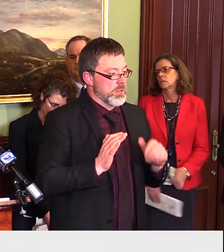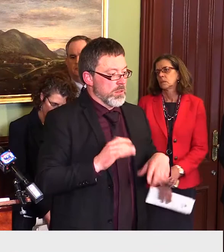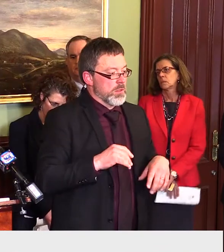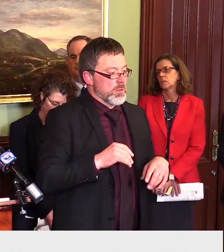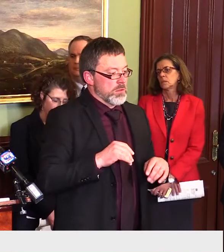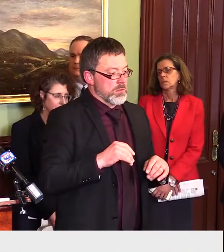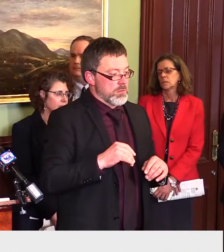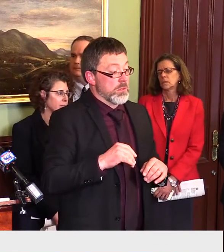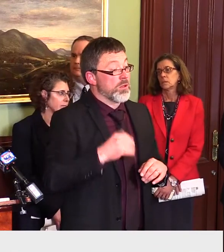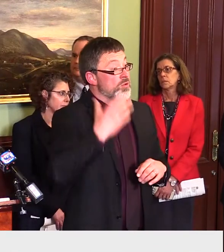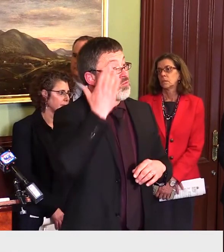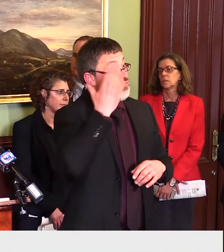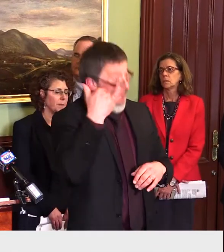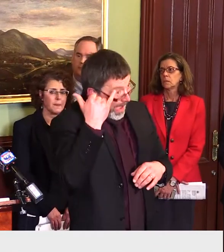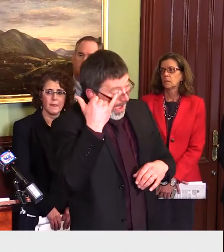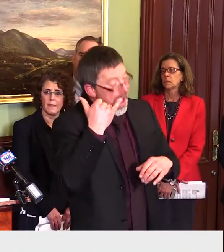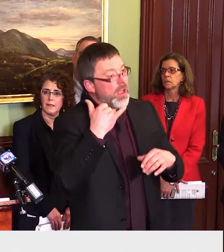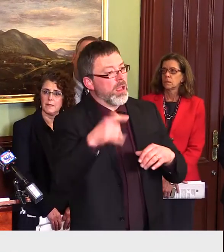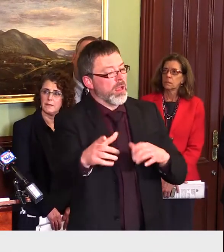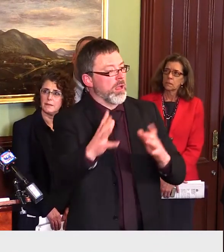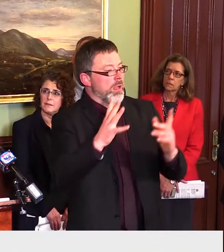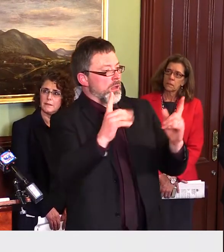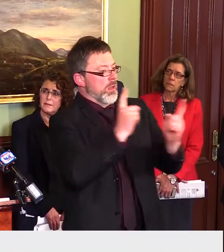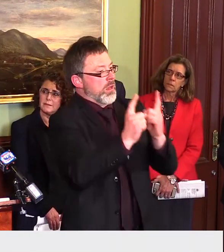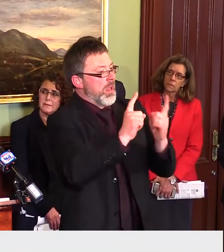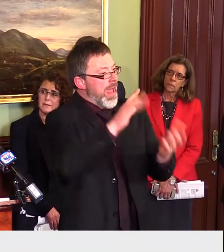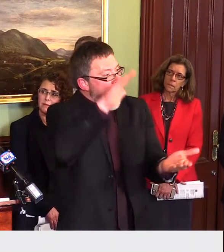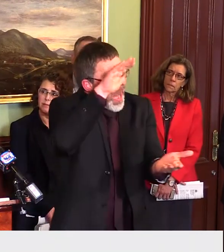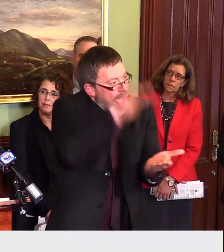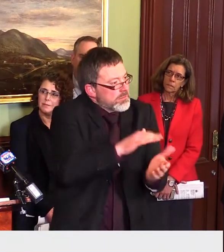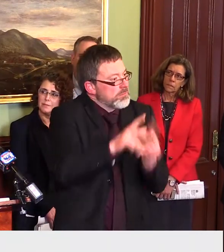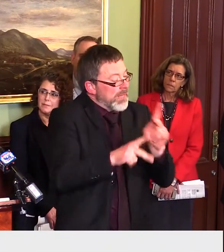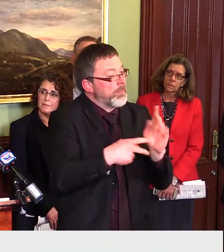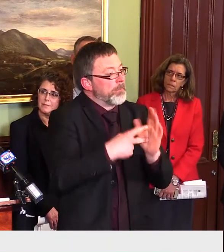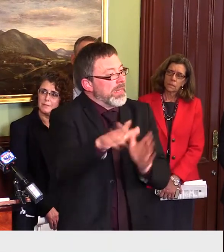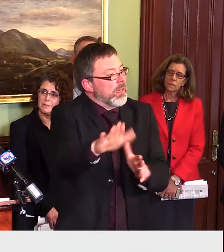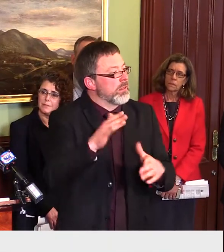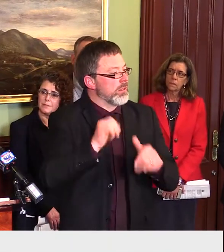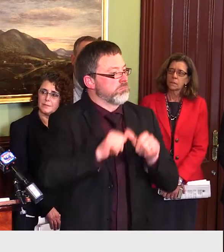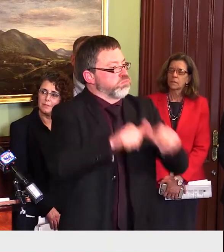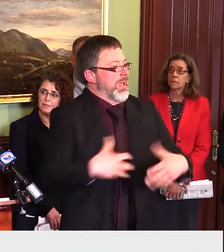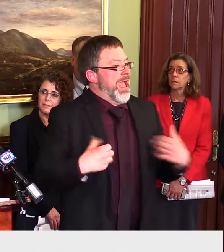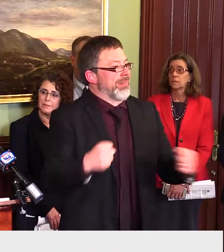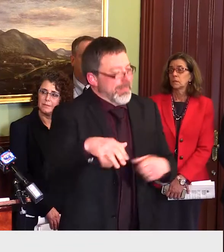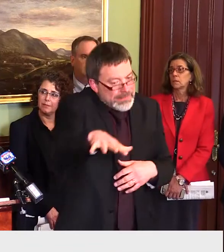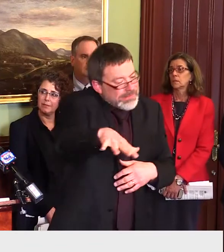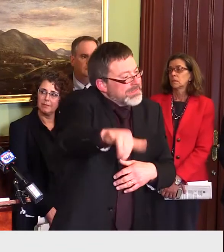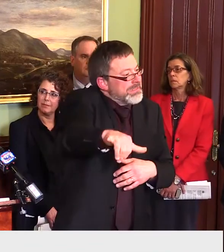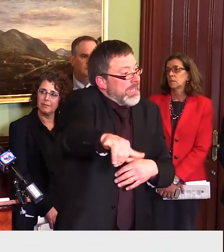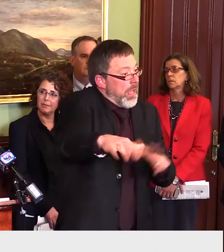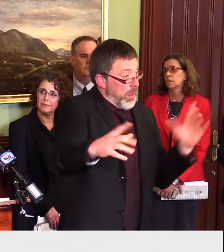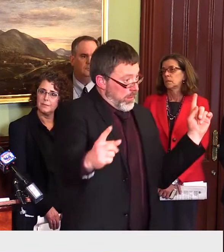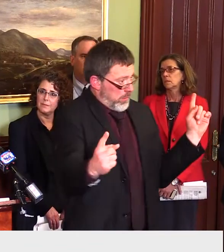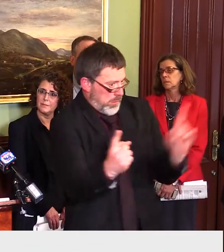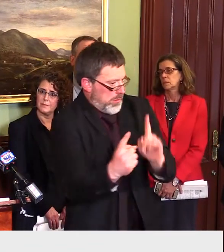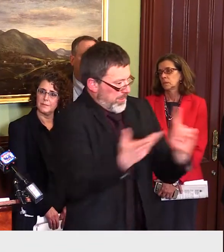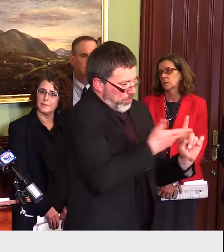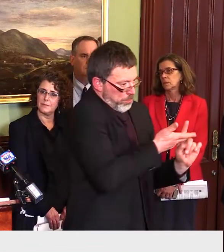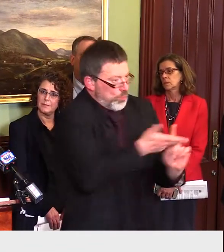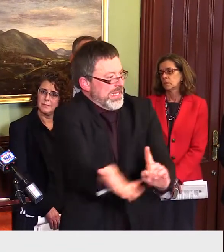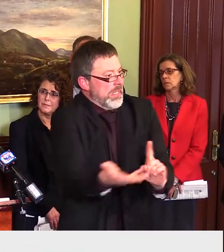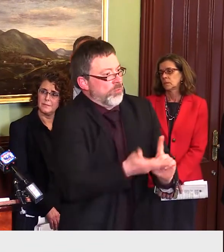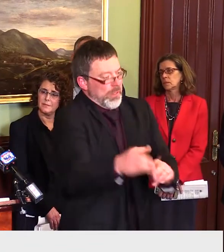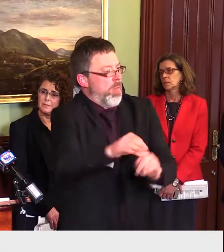virus introduced. We want to help the individuals who are housed in these long-term care settings